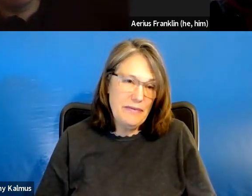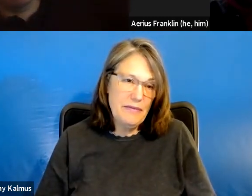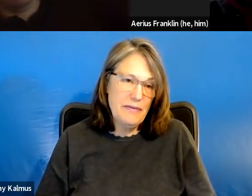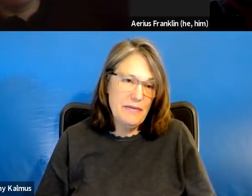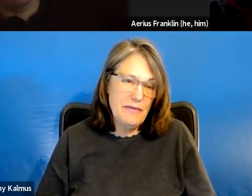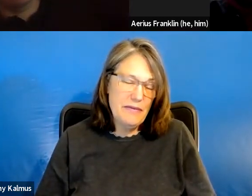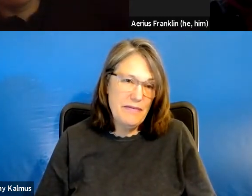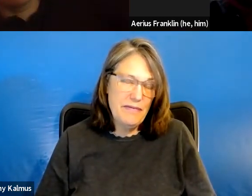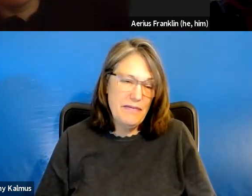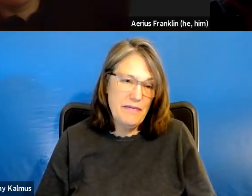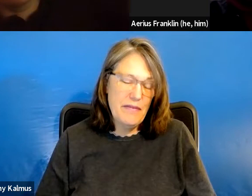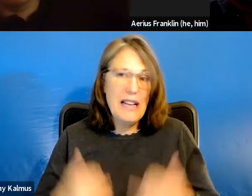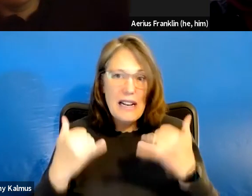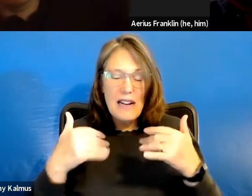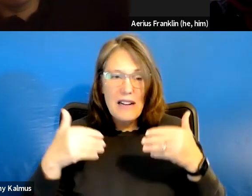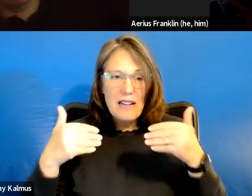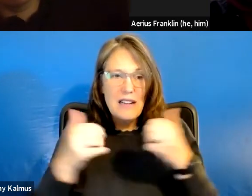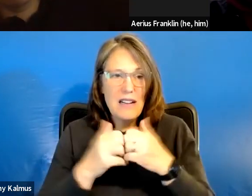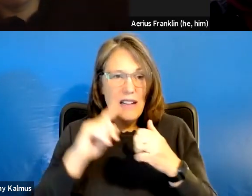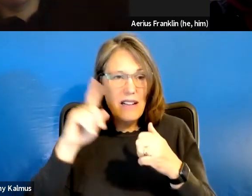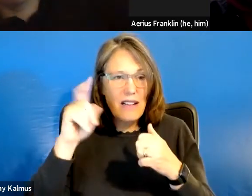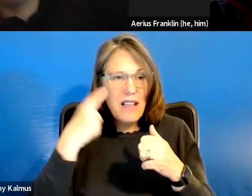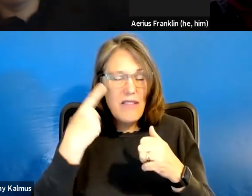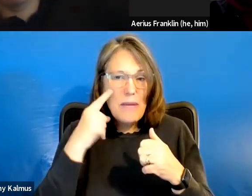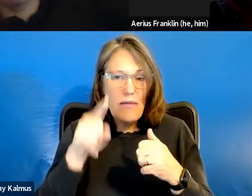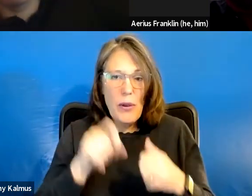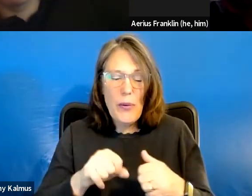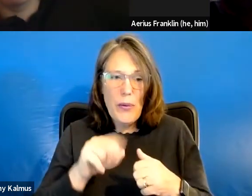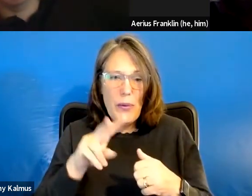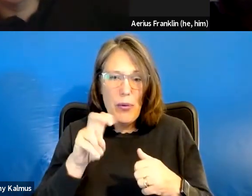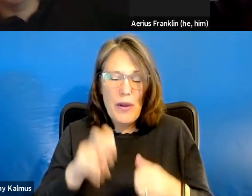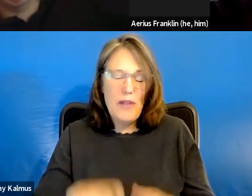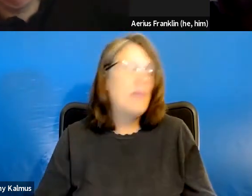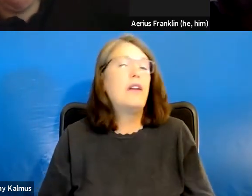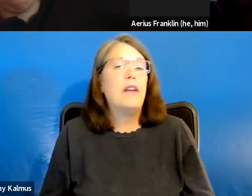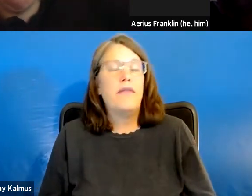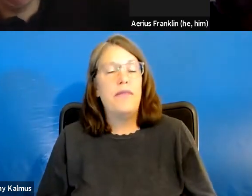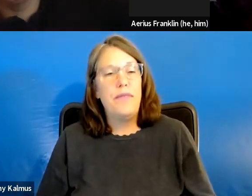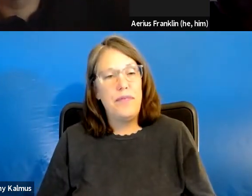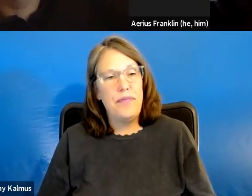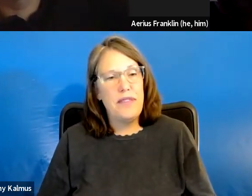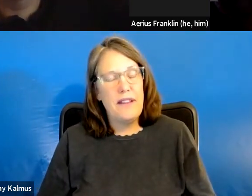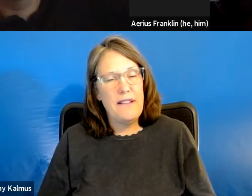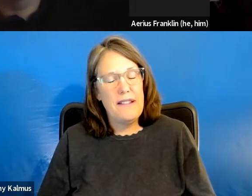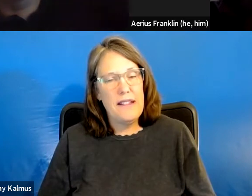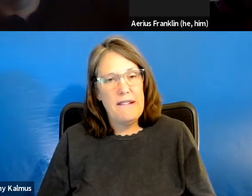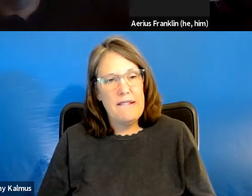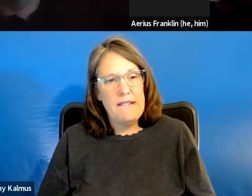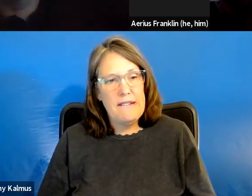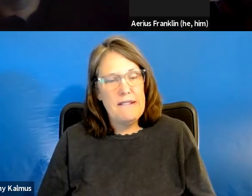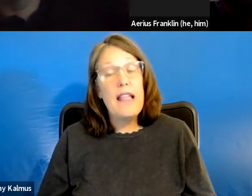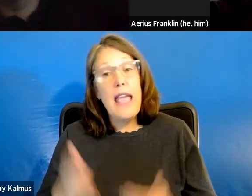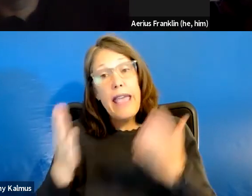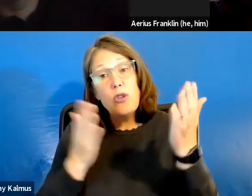Let's go with government for you, 200. Okie dokie.